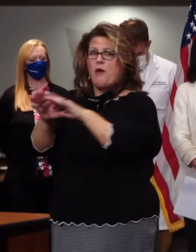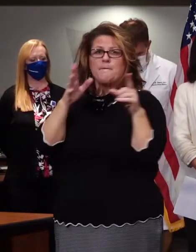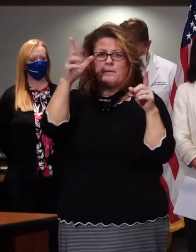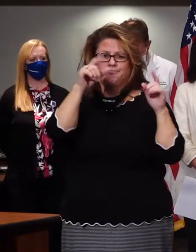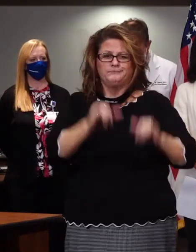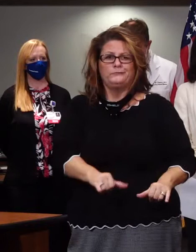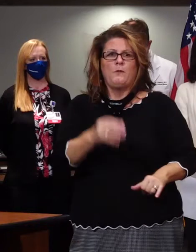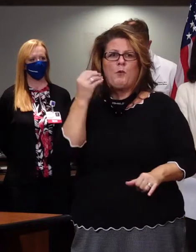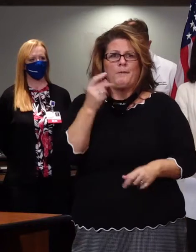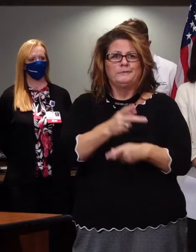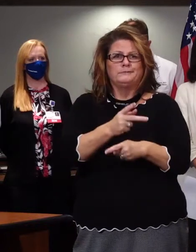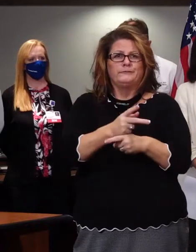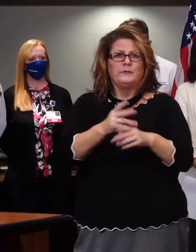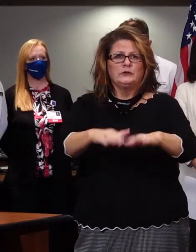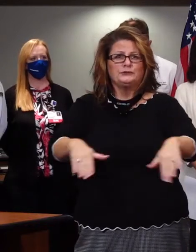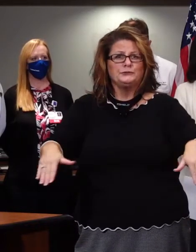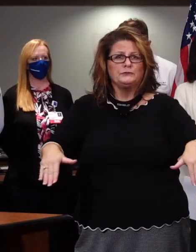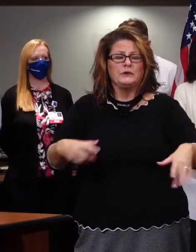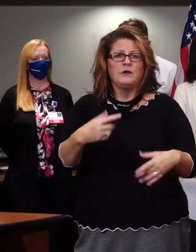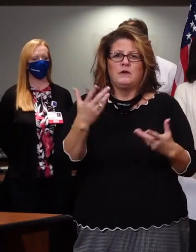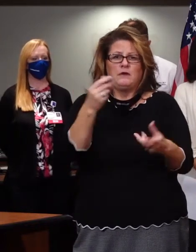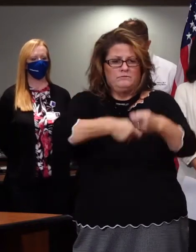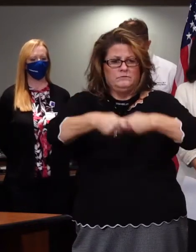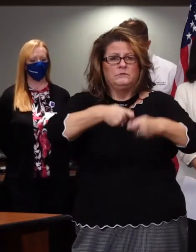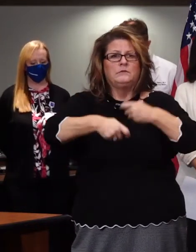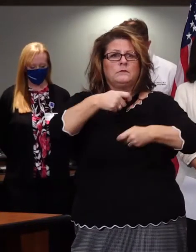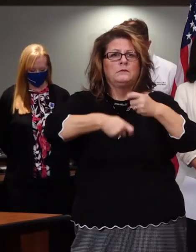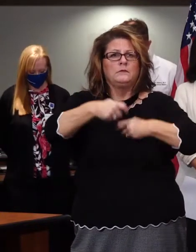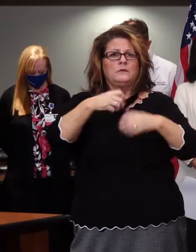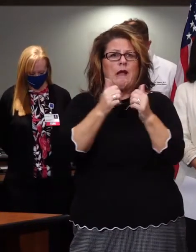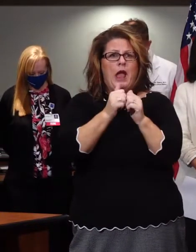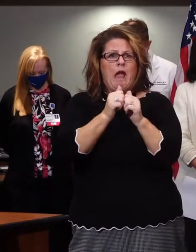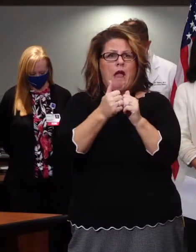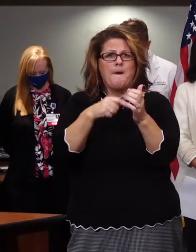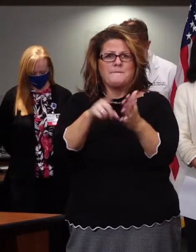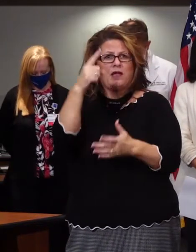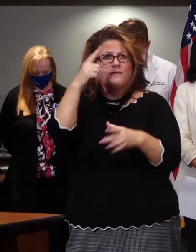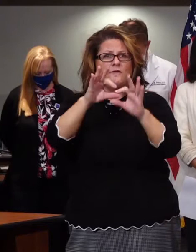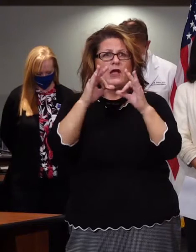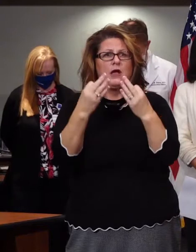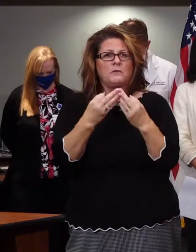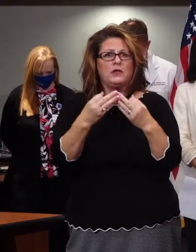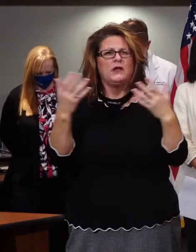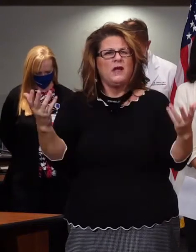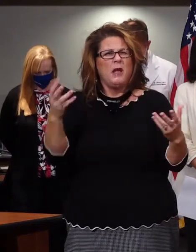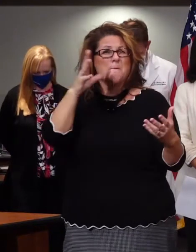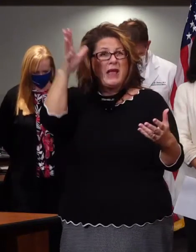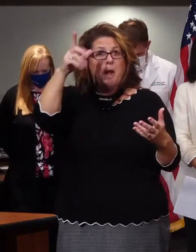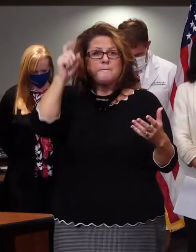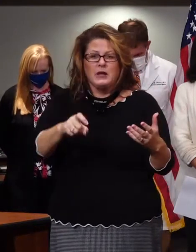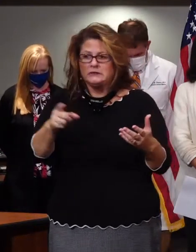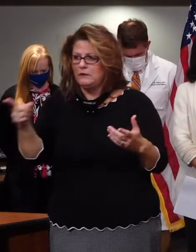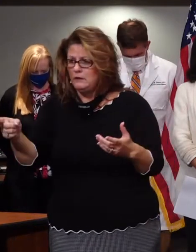children every day. They must go to work to pay the bills and provide for their families. Parents should not have to choose between